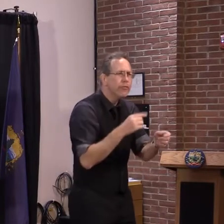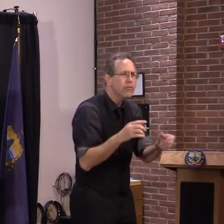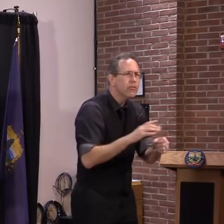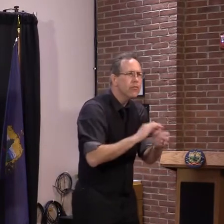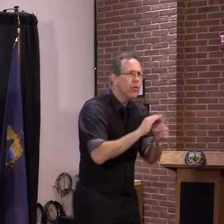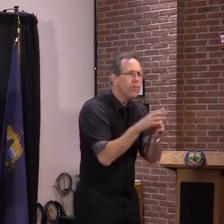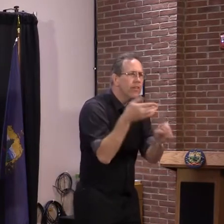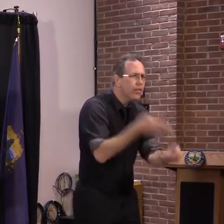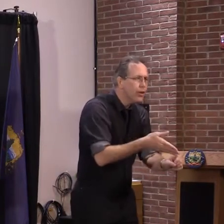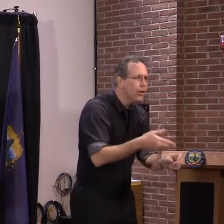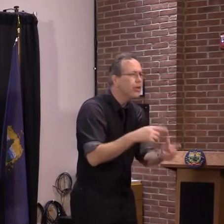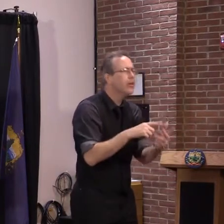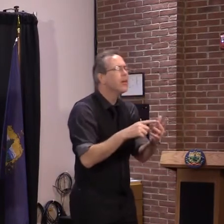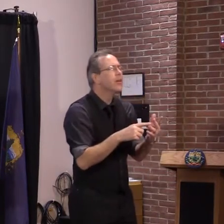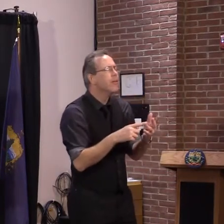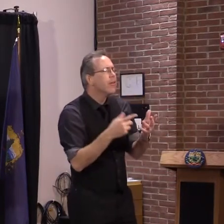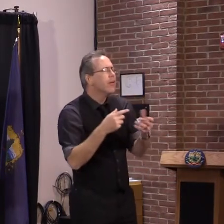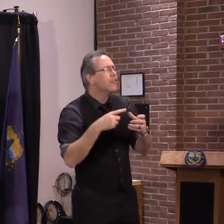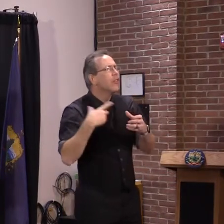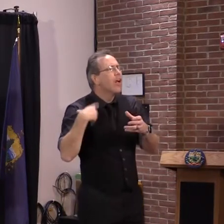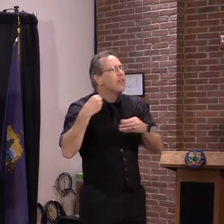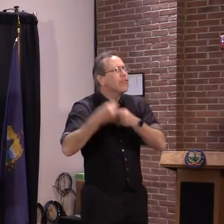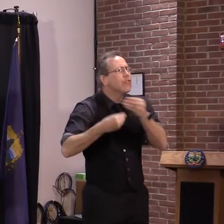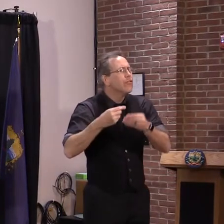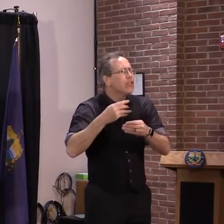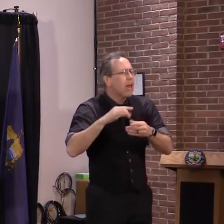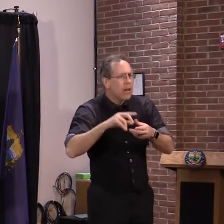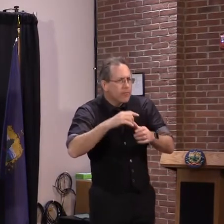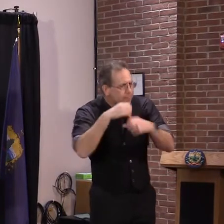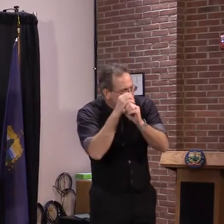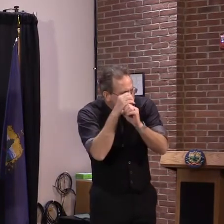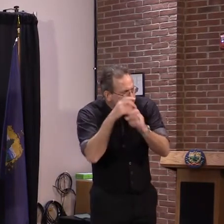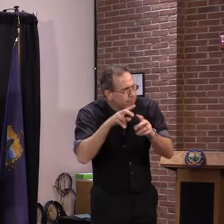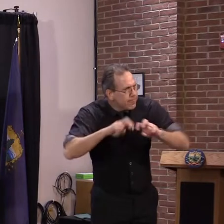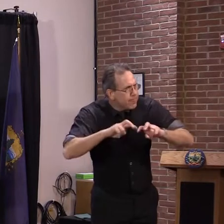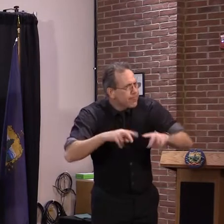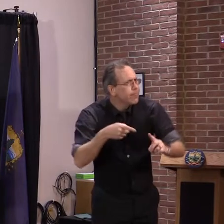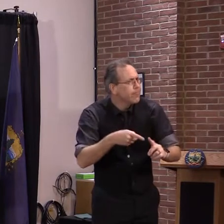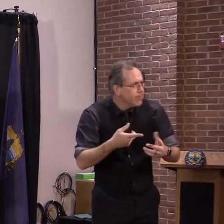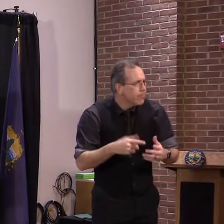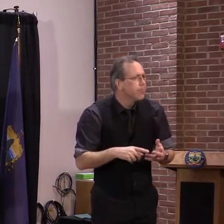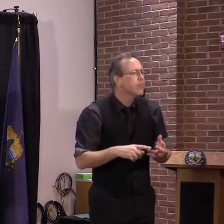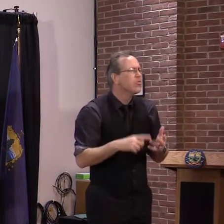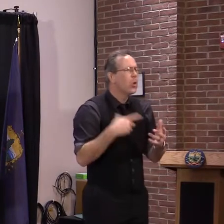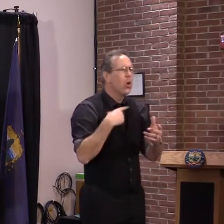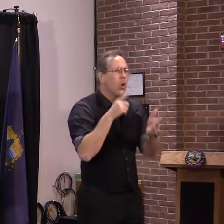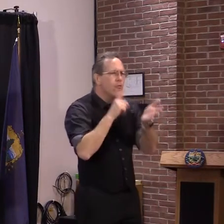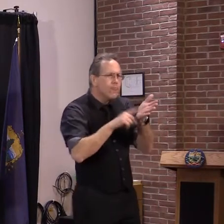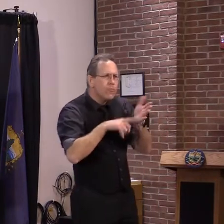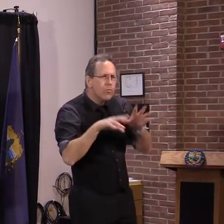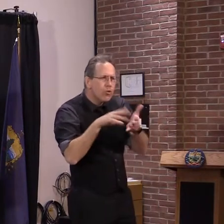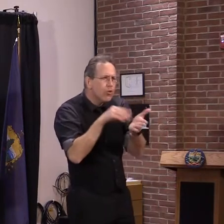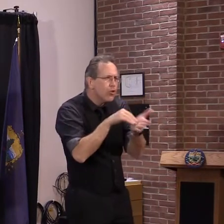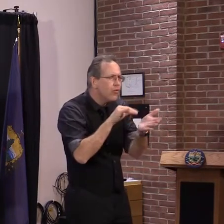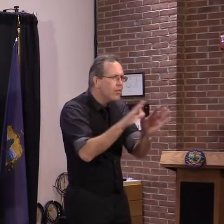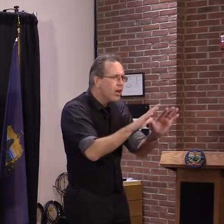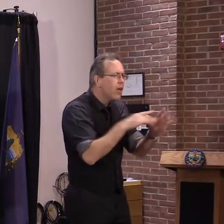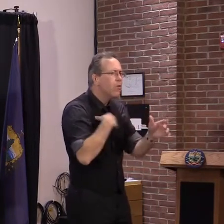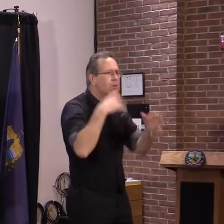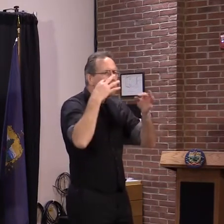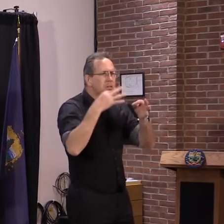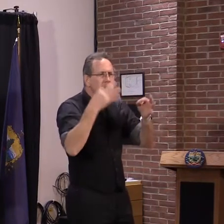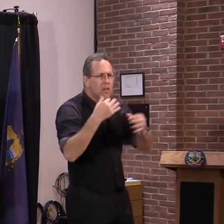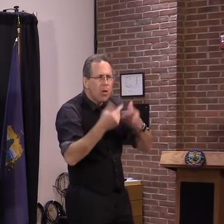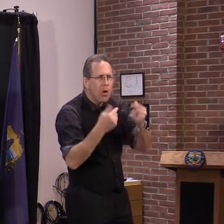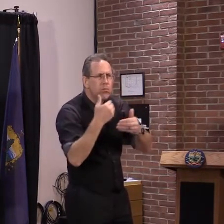genetic sequencing, and will continue to be a critical way we monitor the virus going forward. Though we